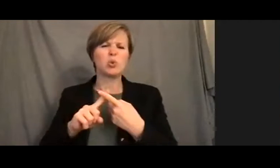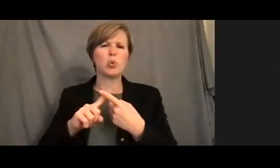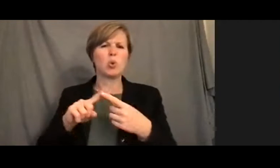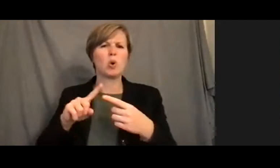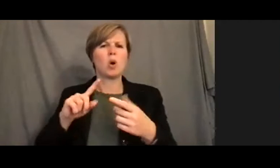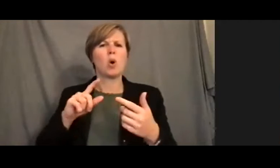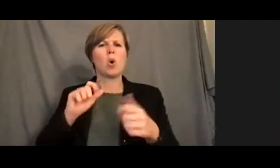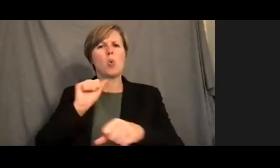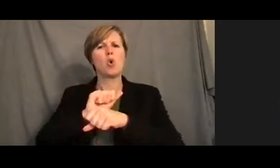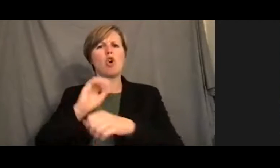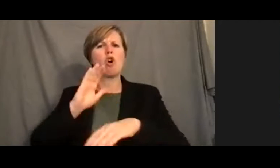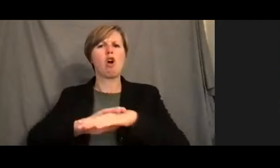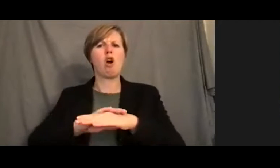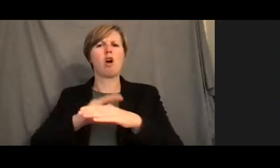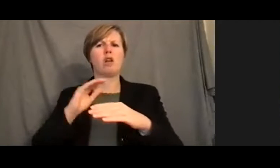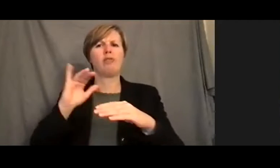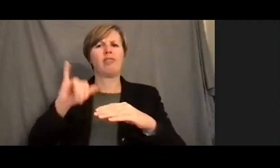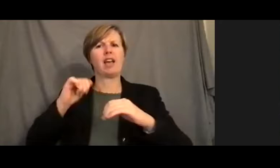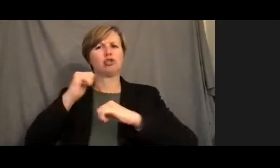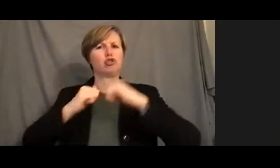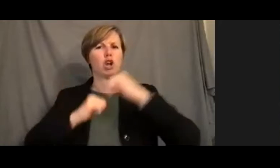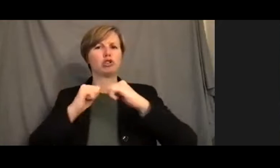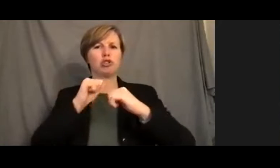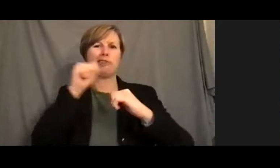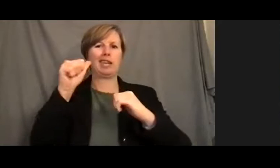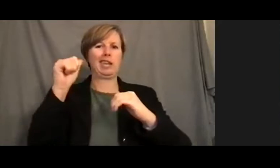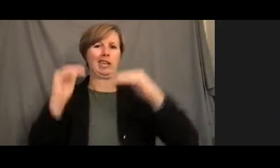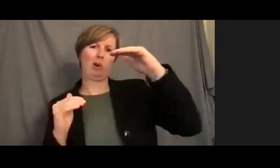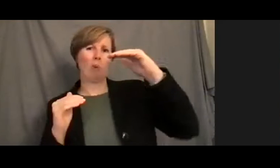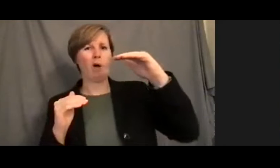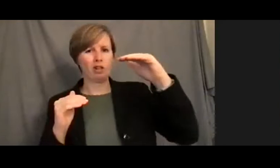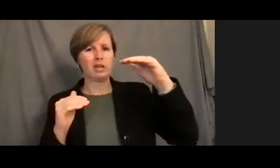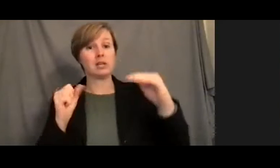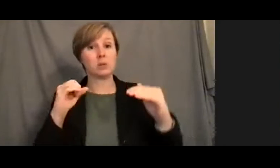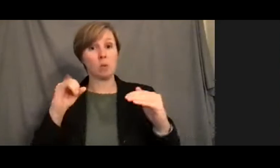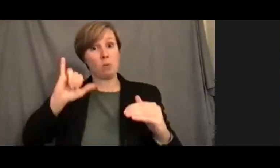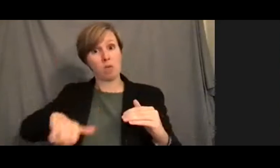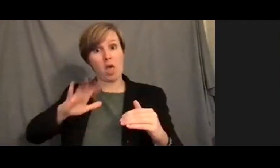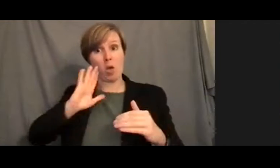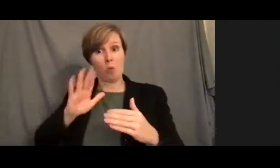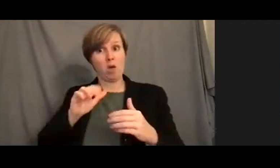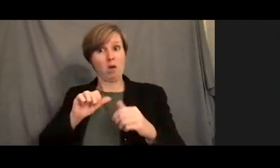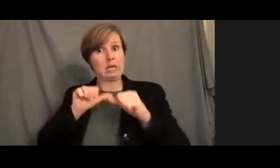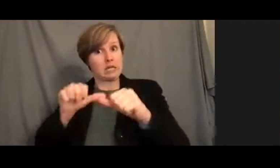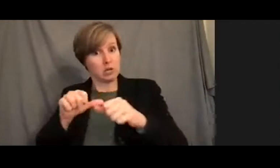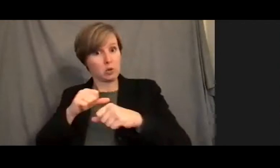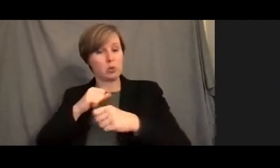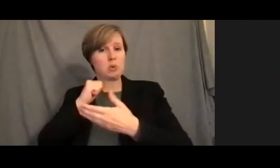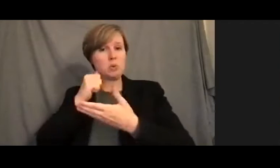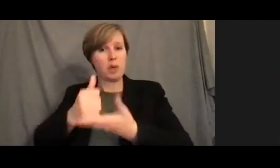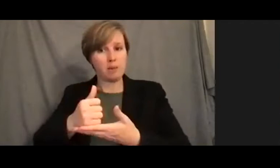and that I think is making a difference and will continue to. Here in Mount